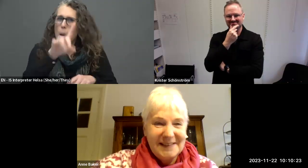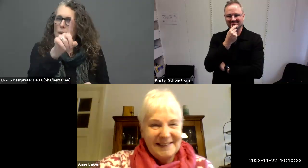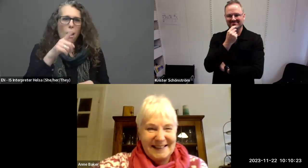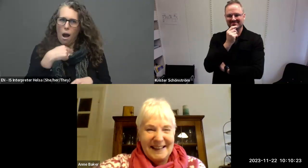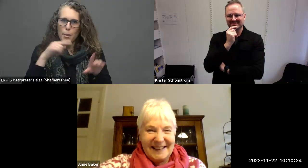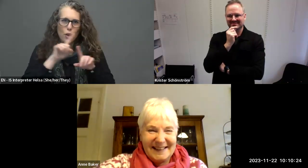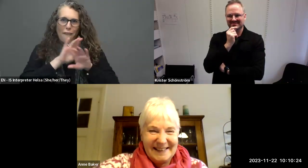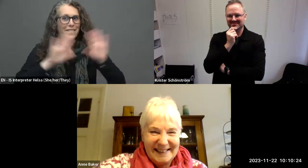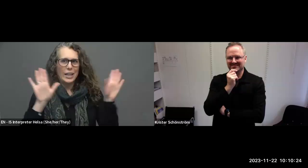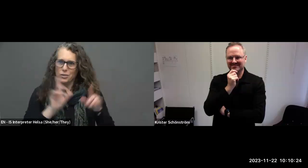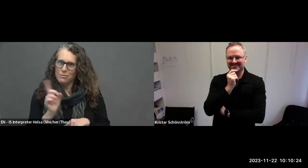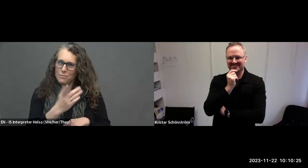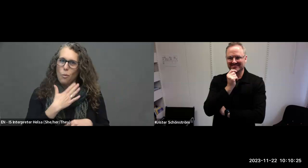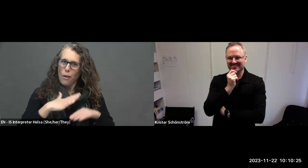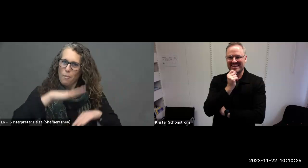contact.